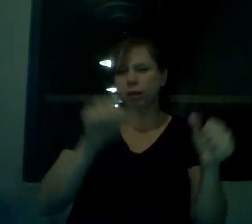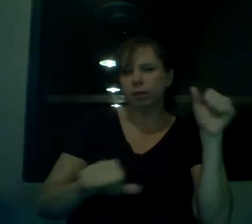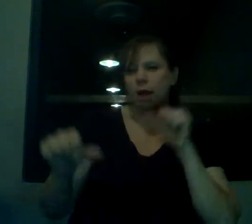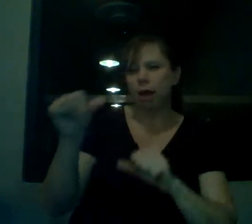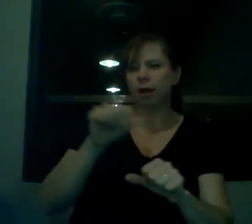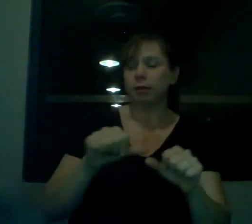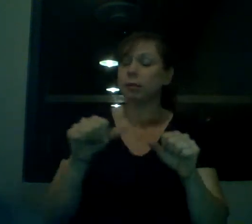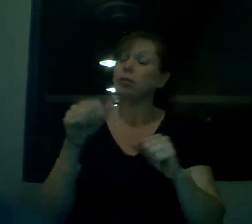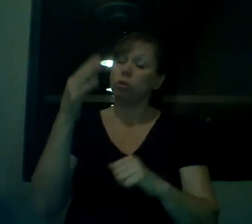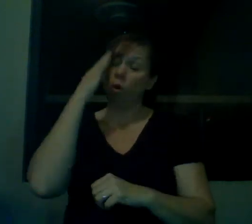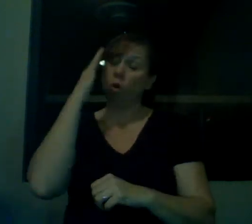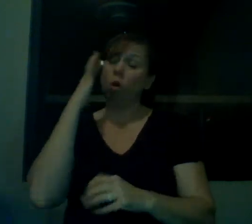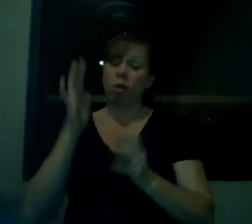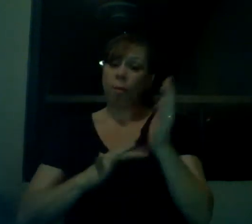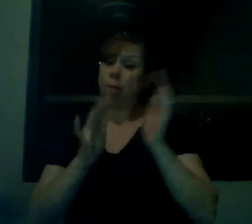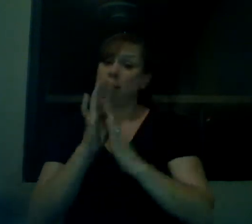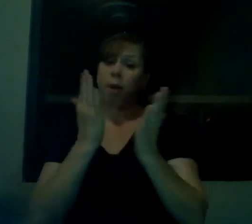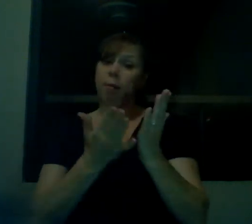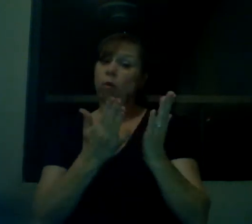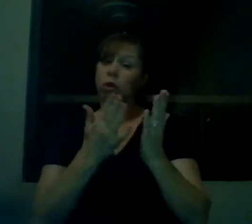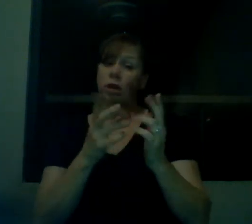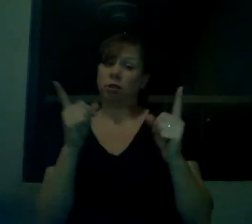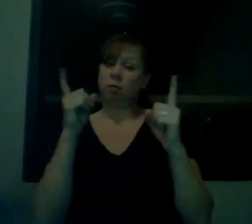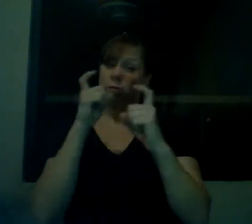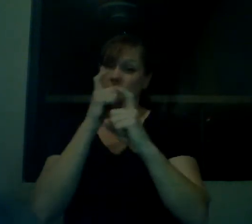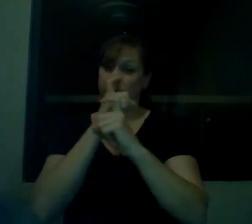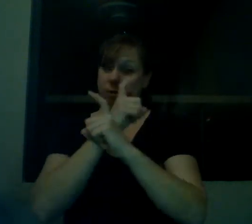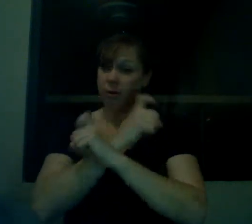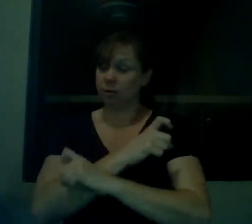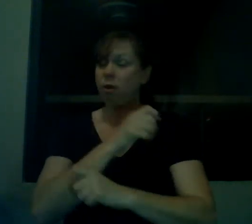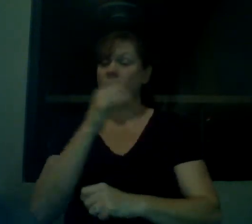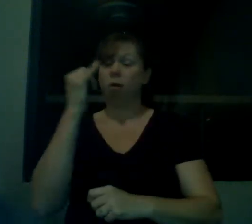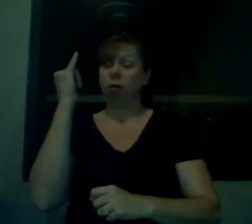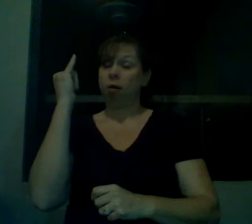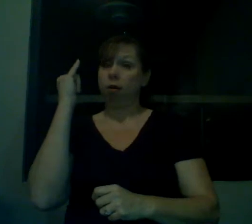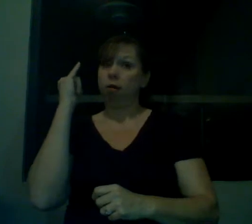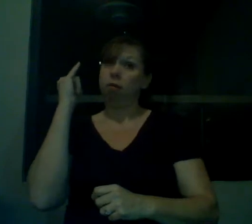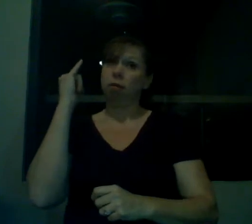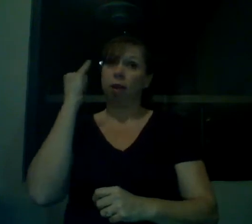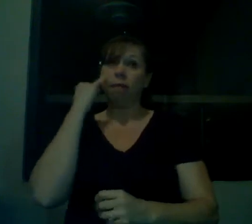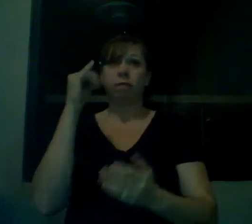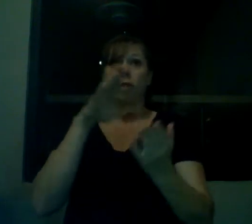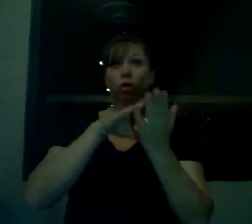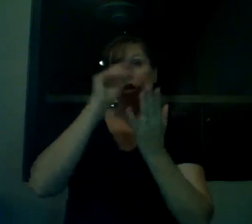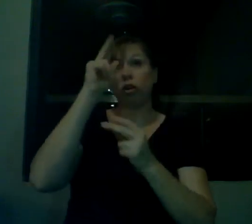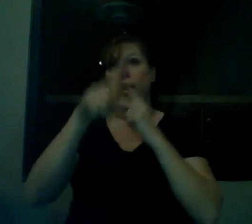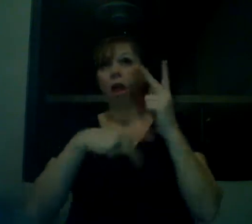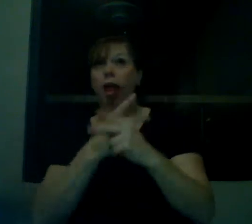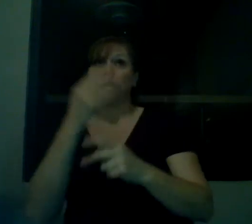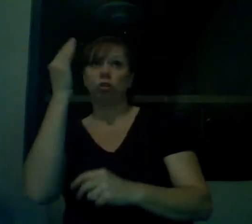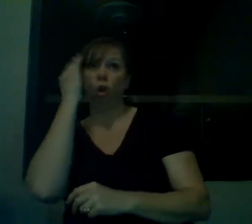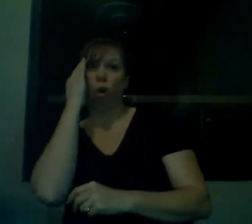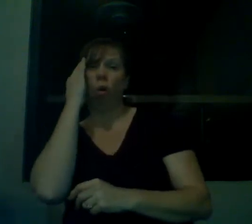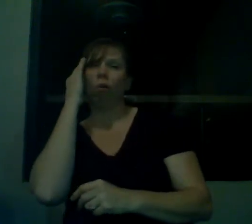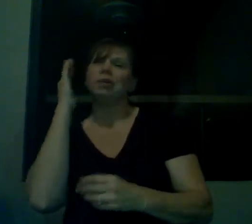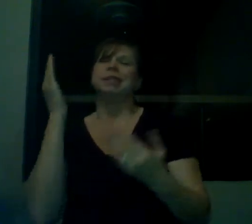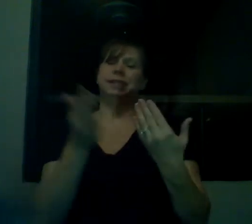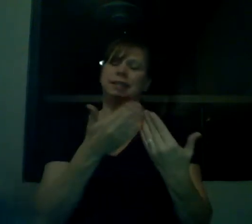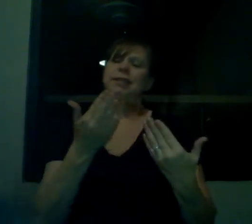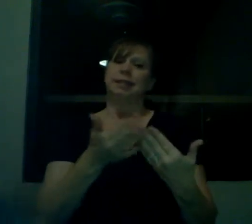it is, right? And so figuring out what type of learner you are will actually make things a lot easier. And so if you have any questions, feel